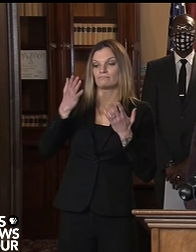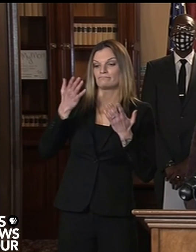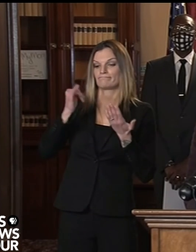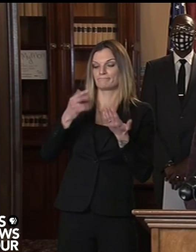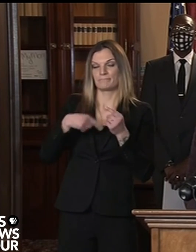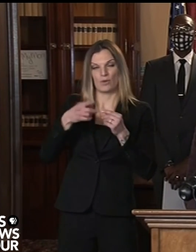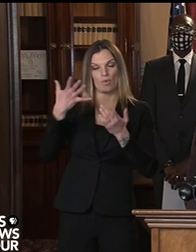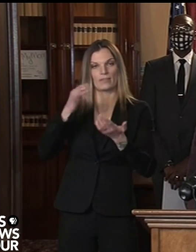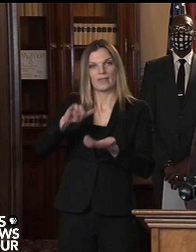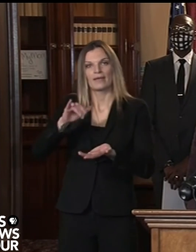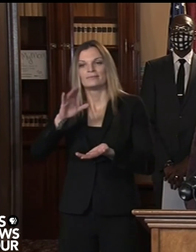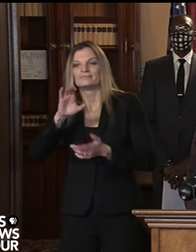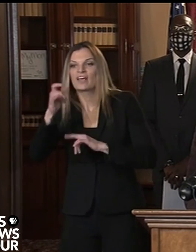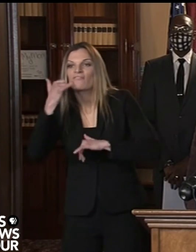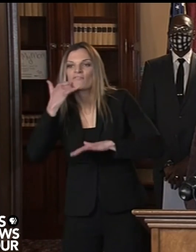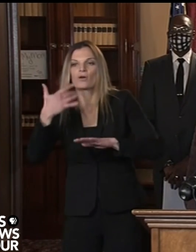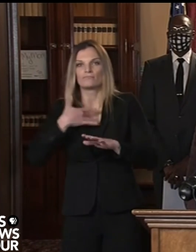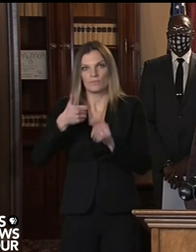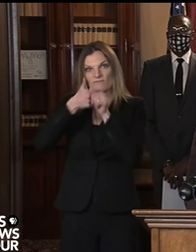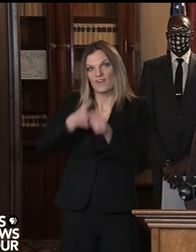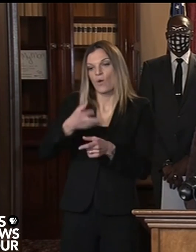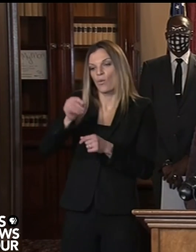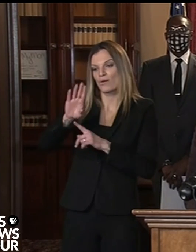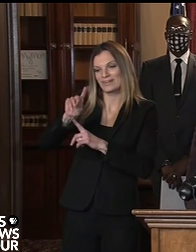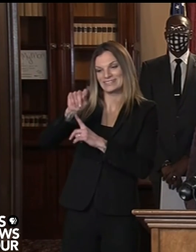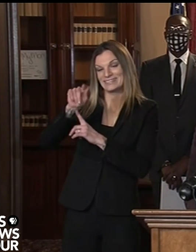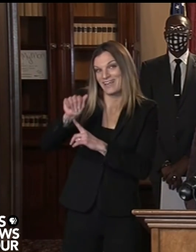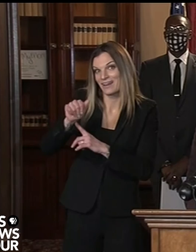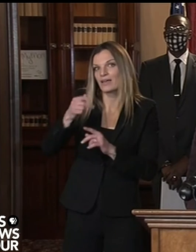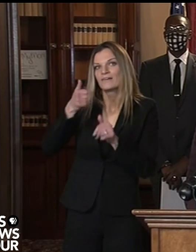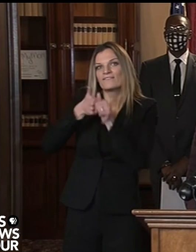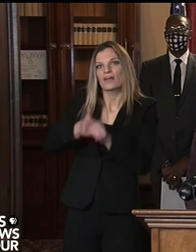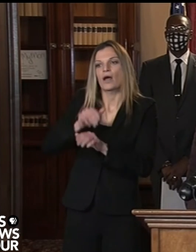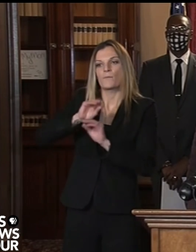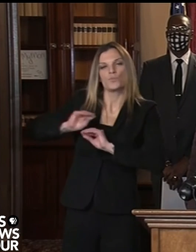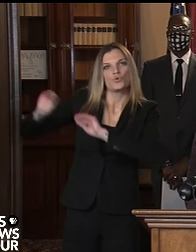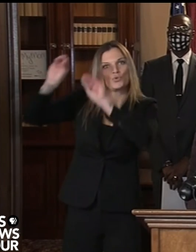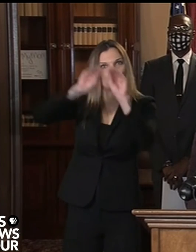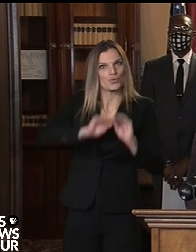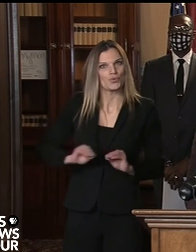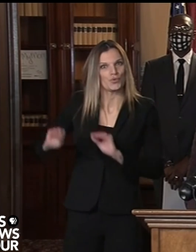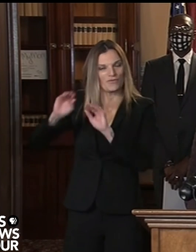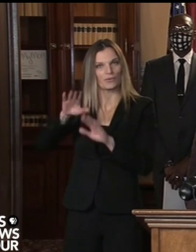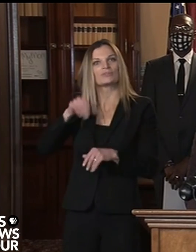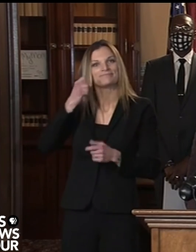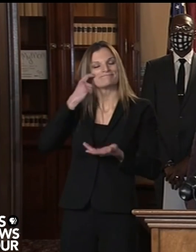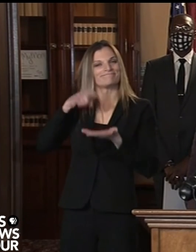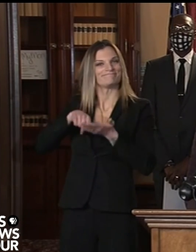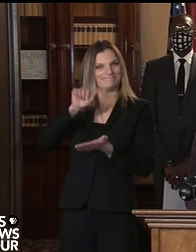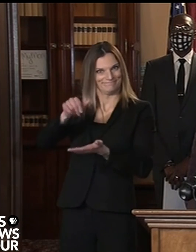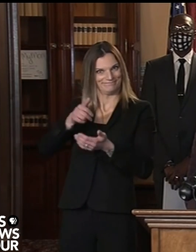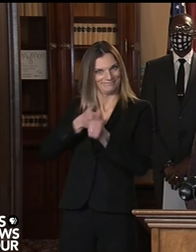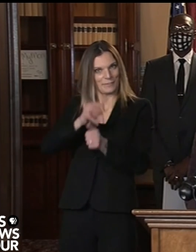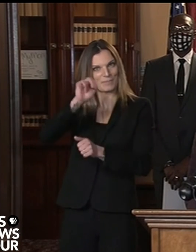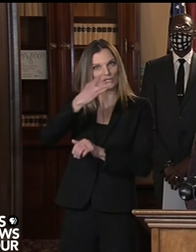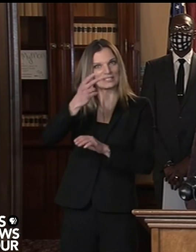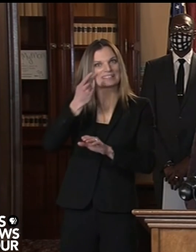we know that millions of Americans traveled around Thanksgiving. We know that there were a lot of people traveling in Michigan